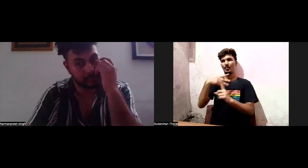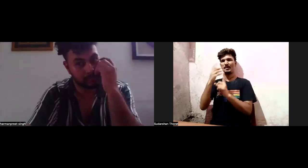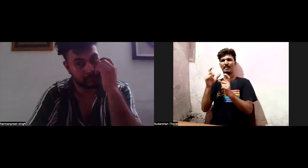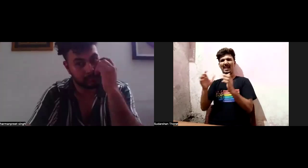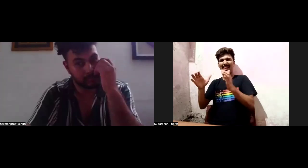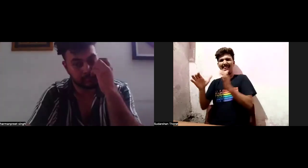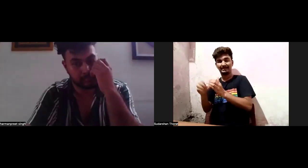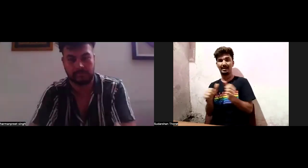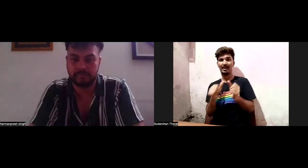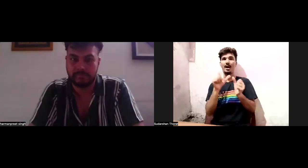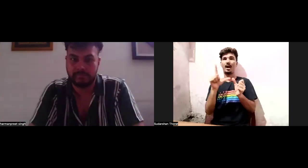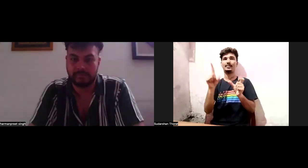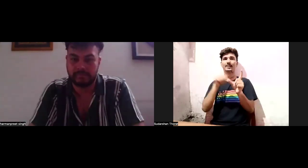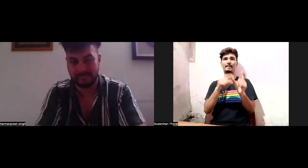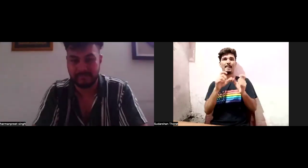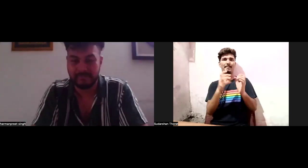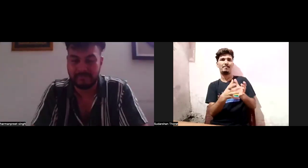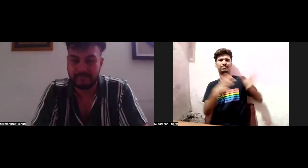push our agenda as well.